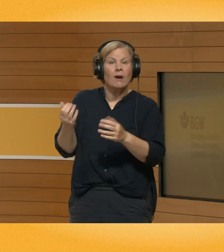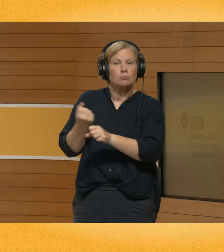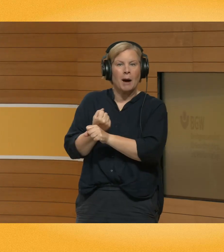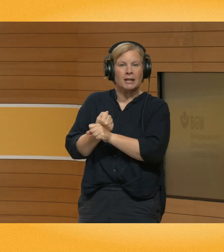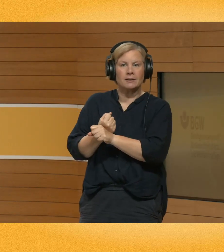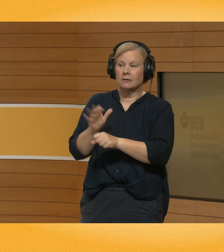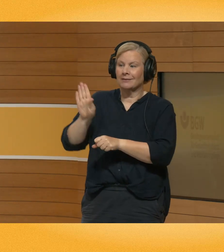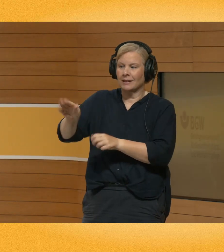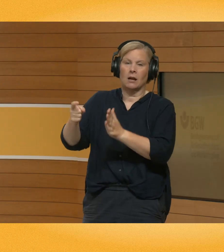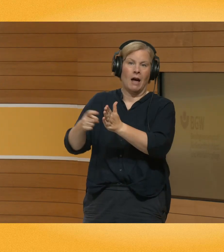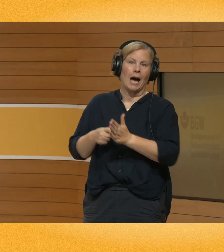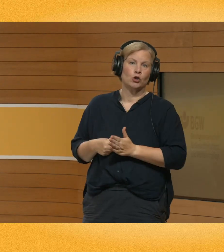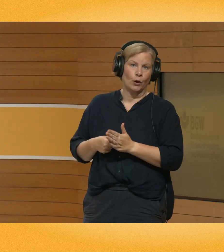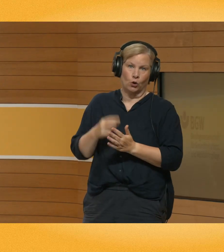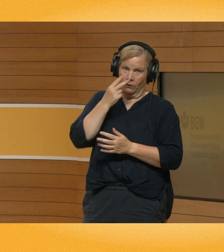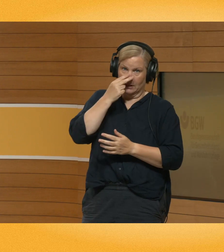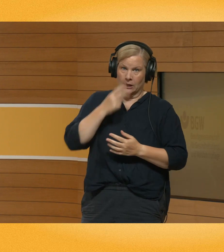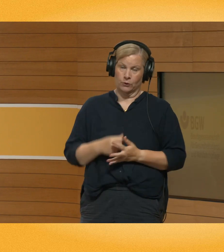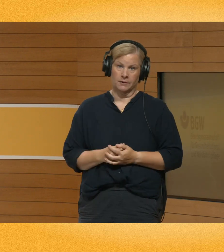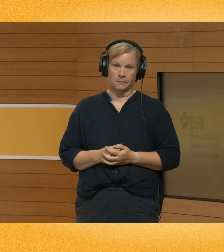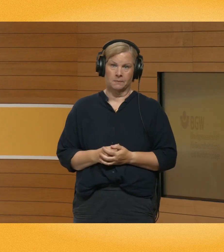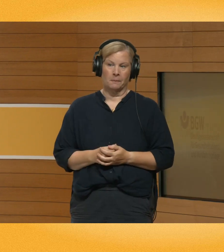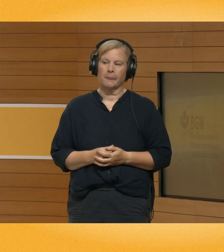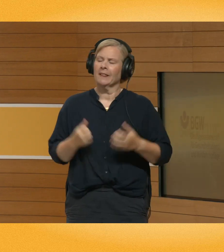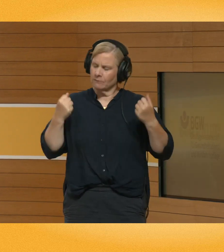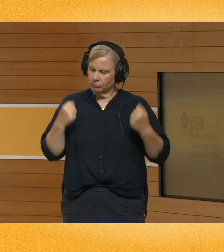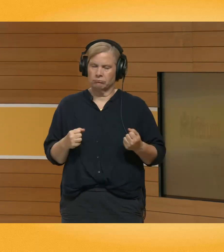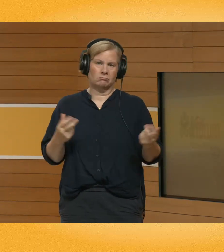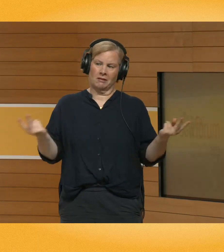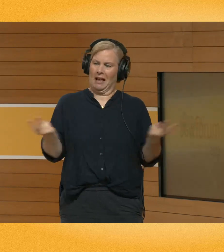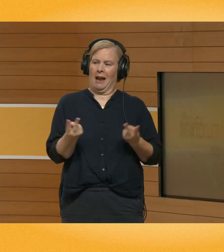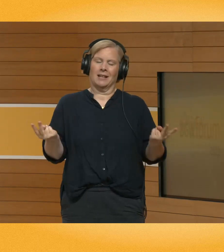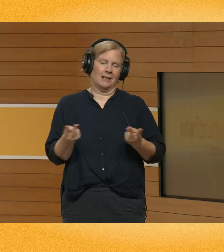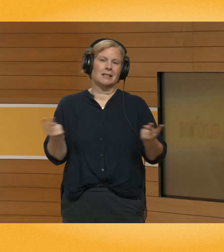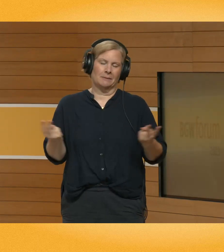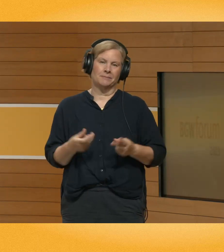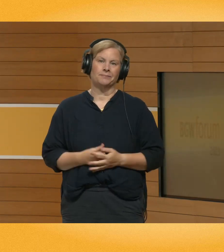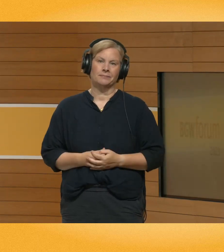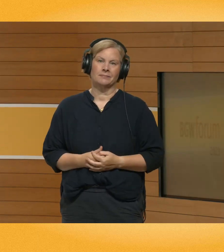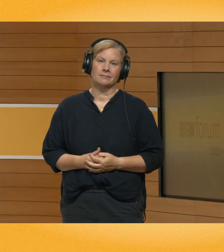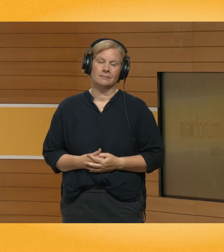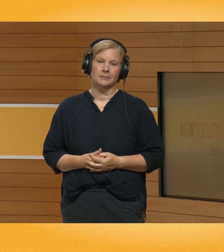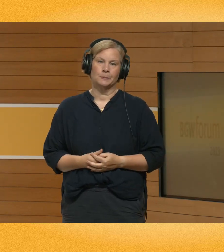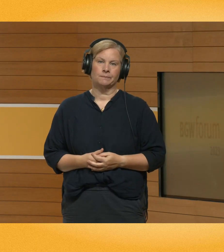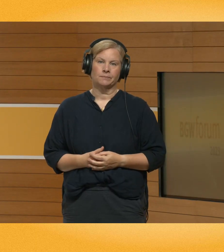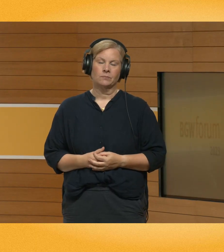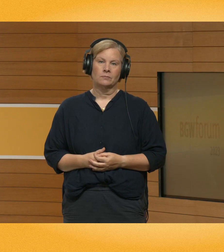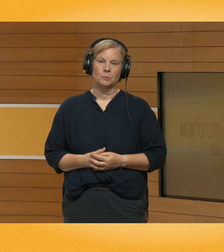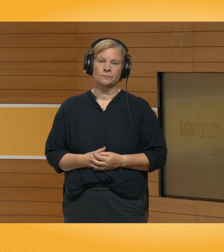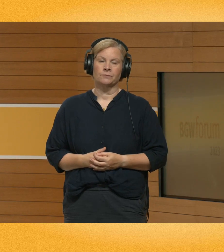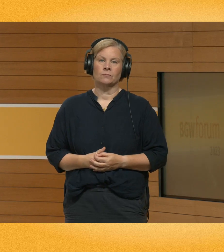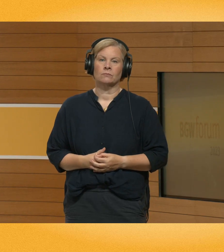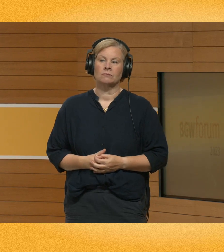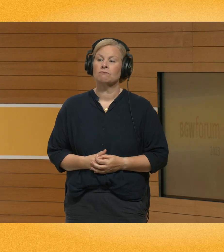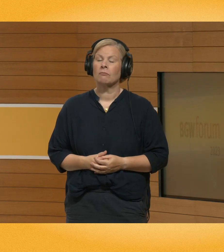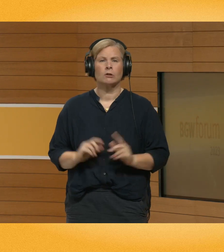are quite the same at every hospital. So yeah, that's a really good point. And then we have the learning